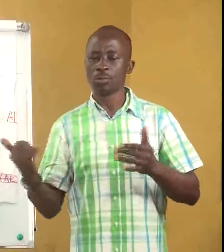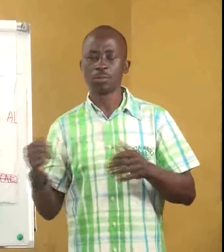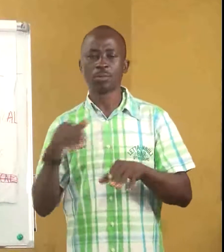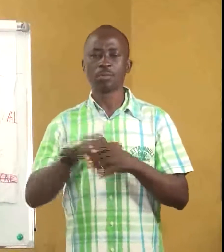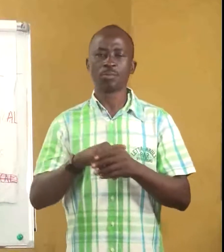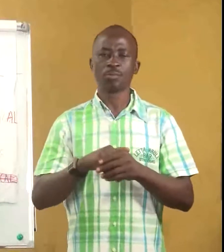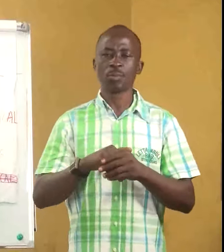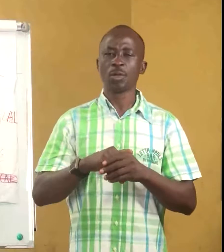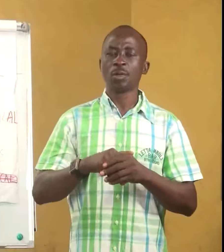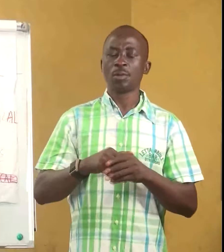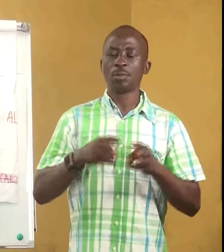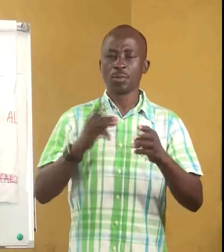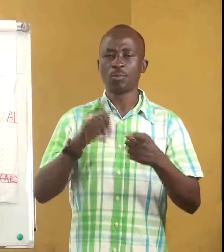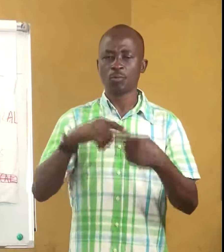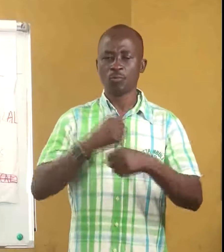to form soil.